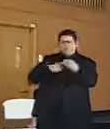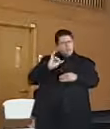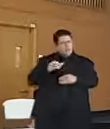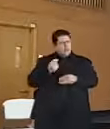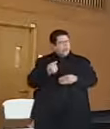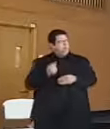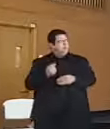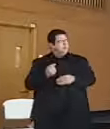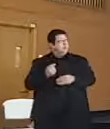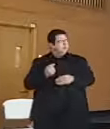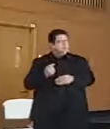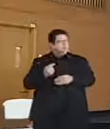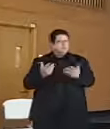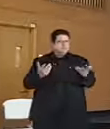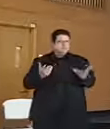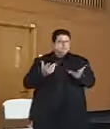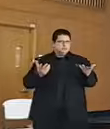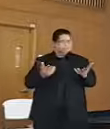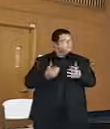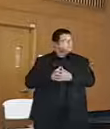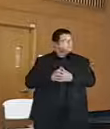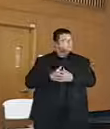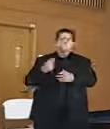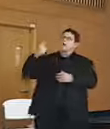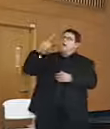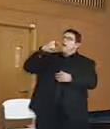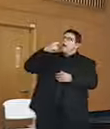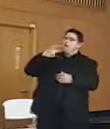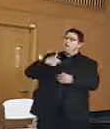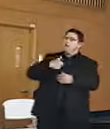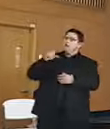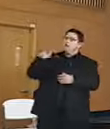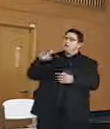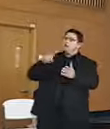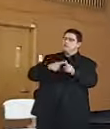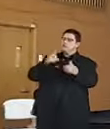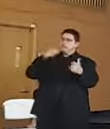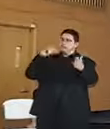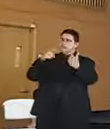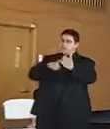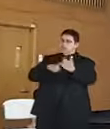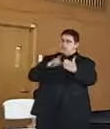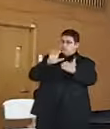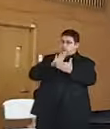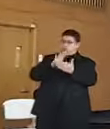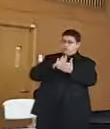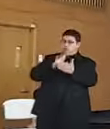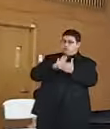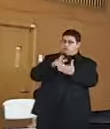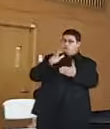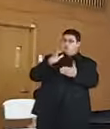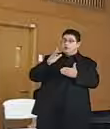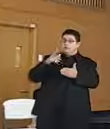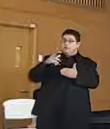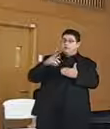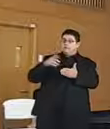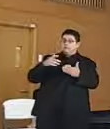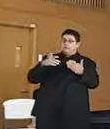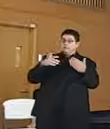bit, because that might be a number of arguments as well. So I think we have to first recognize that the schools that are offering